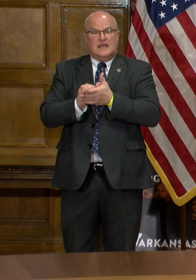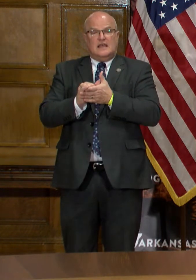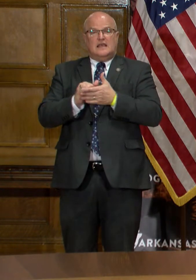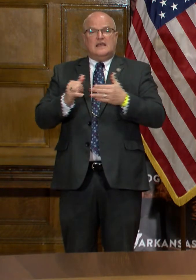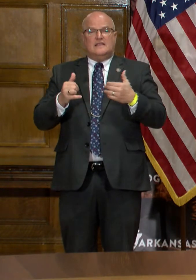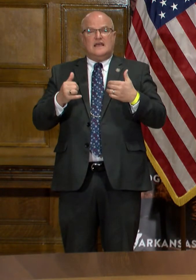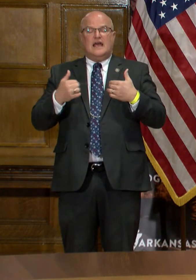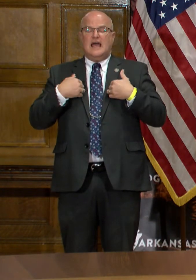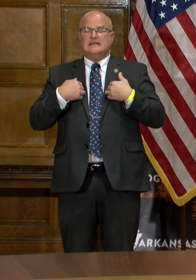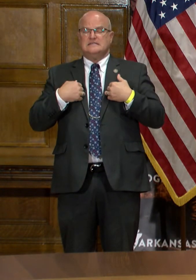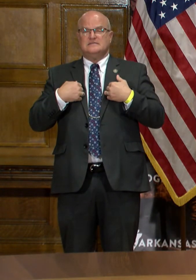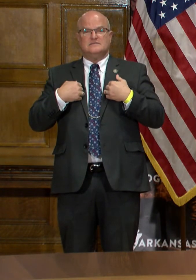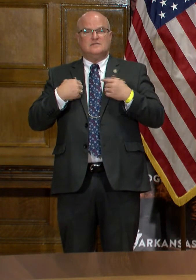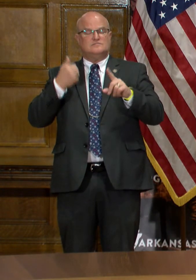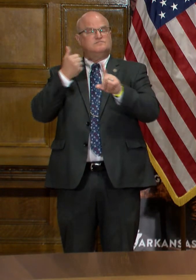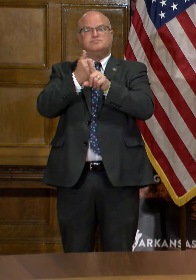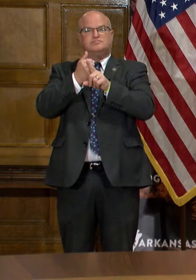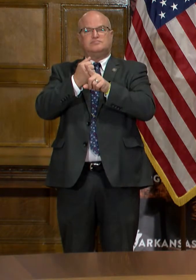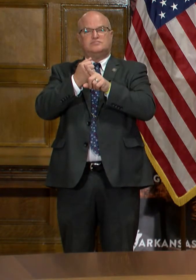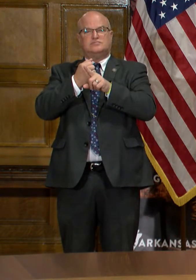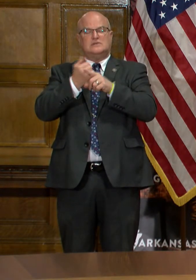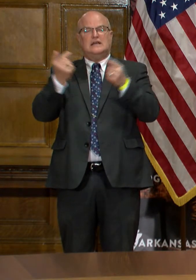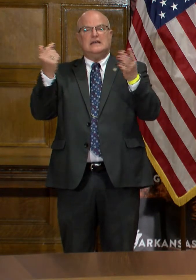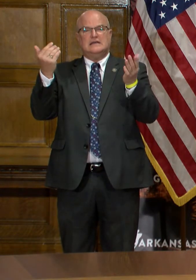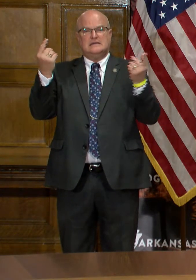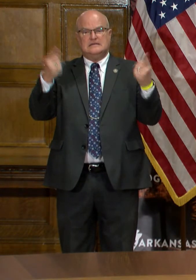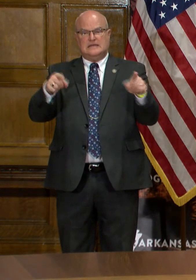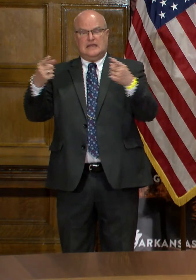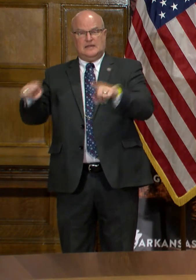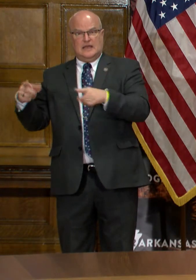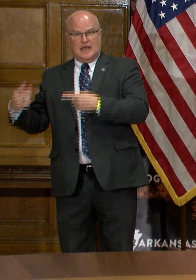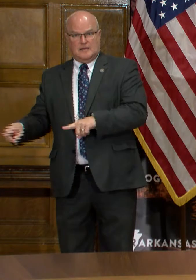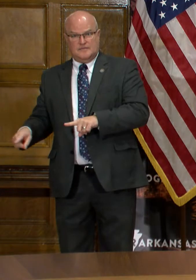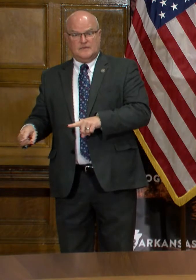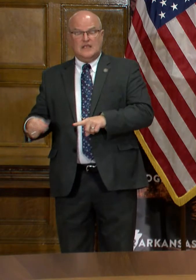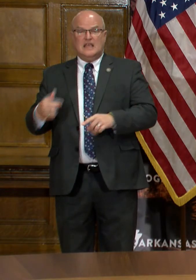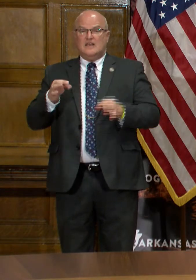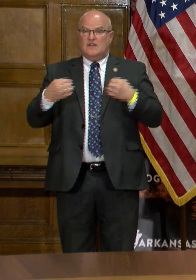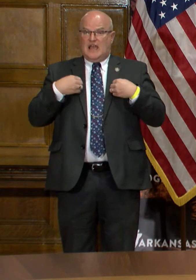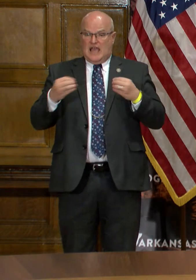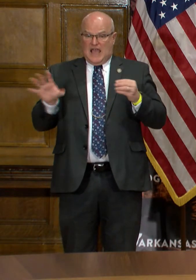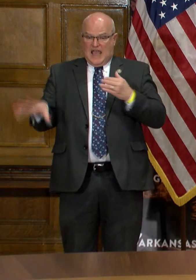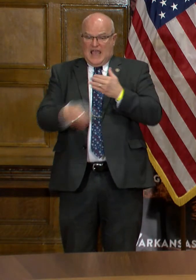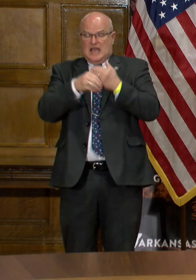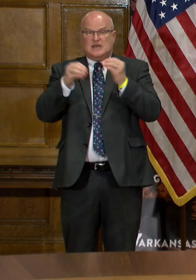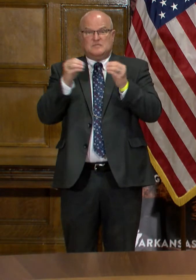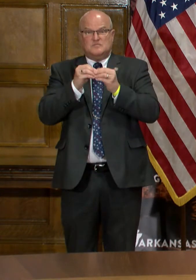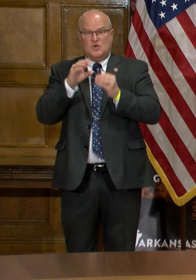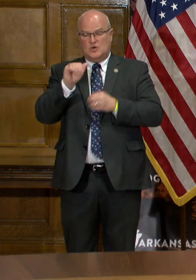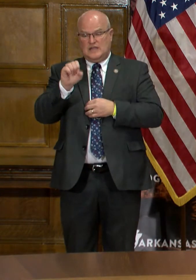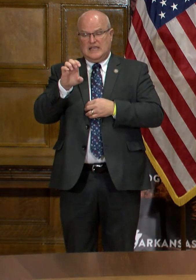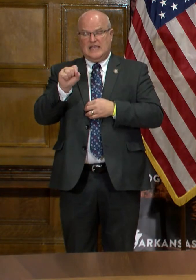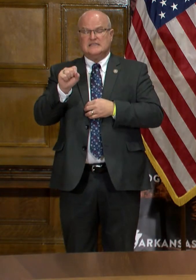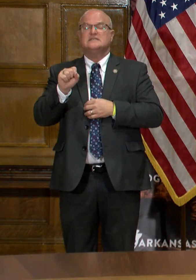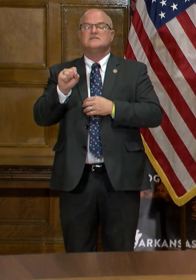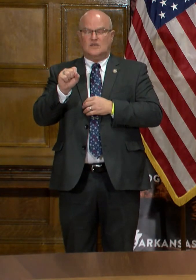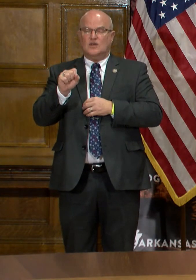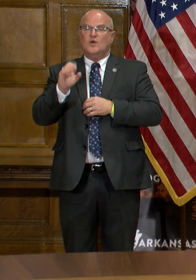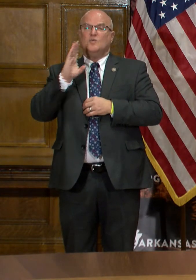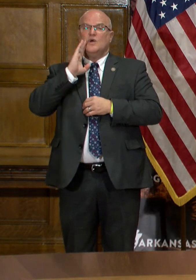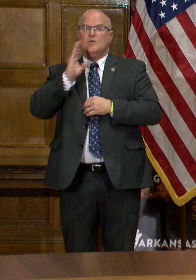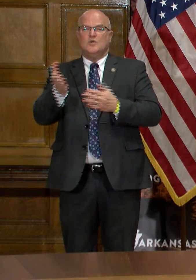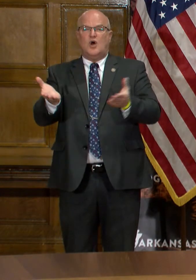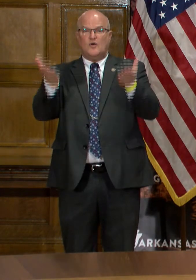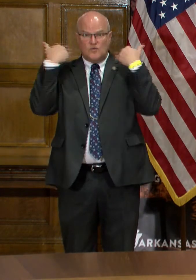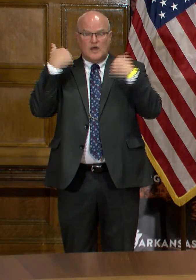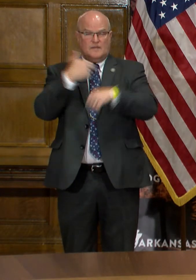have profound repercussions. We are already on a curve, and if we add more cases to that, we are in danger of overwhelming our